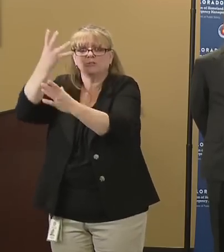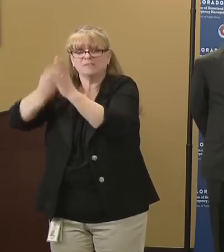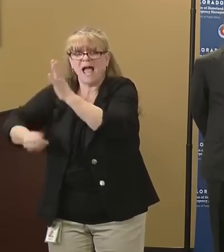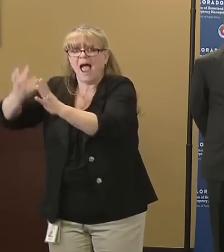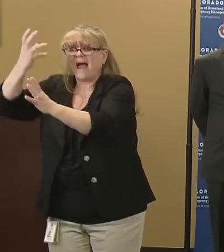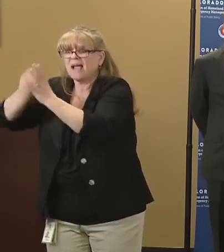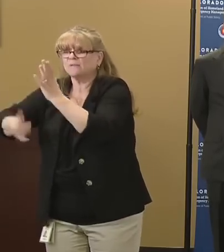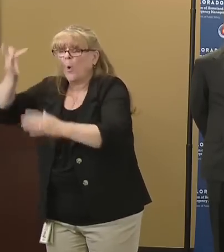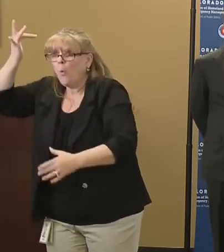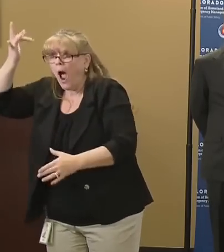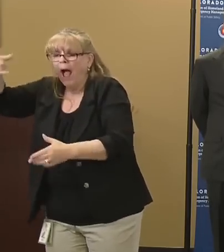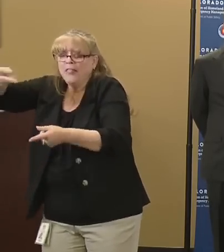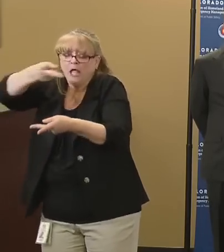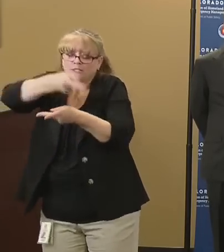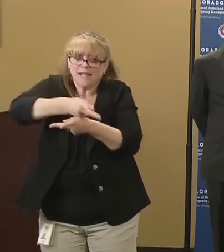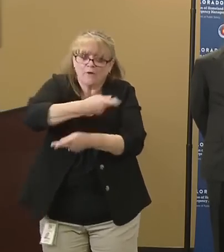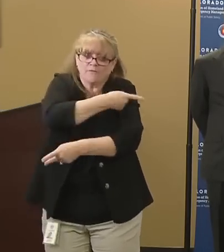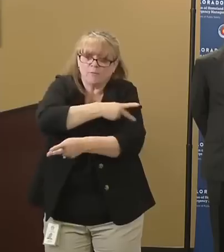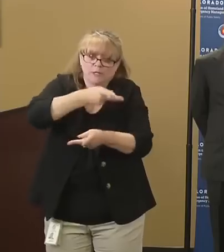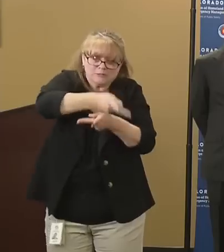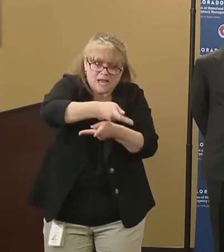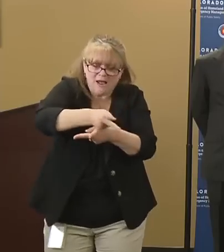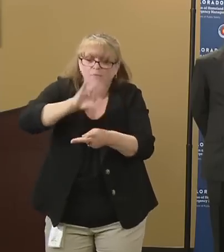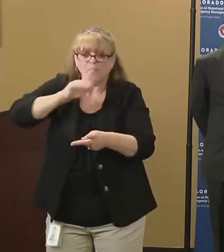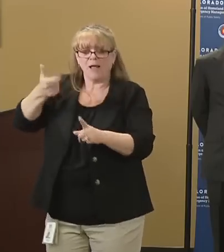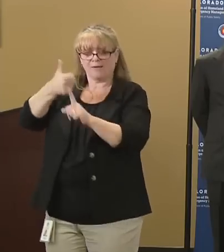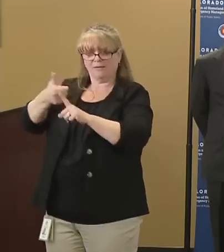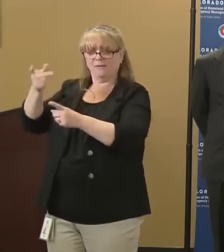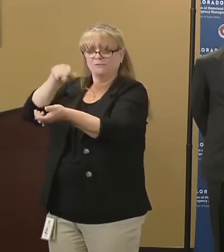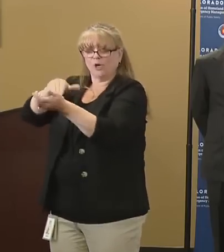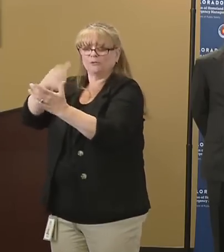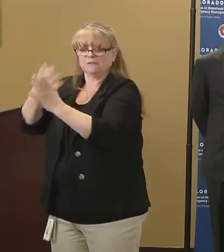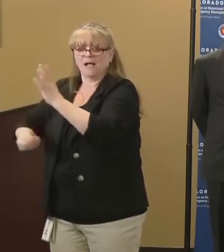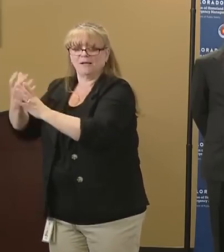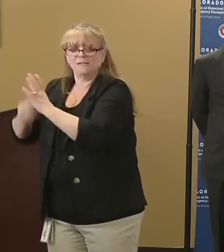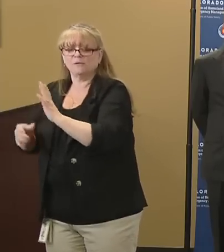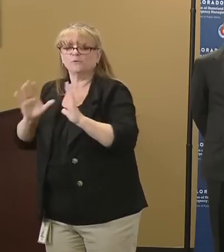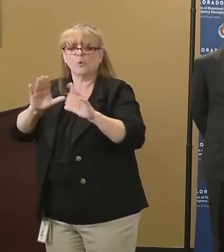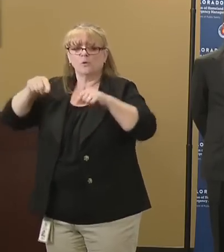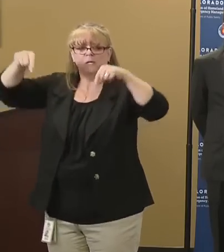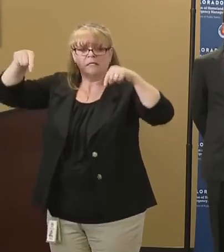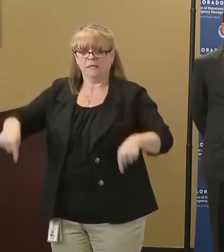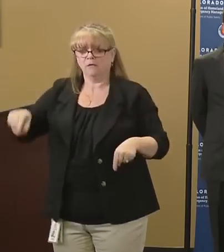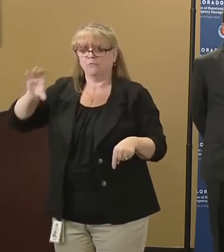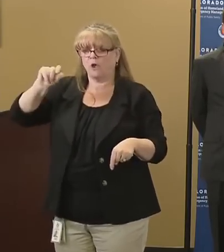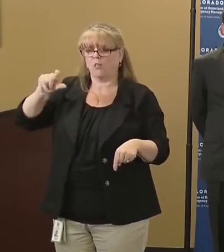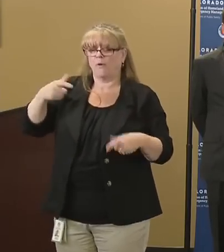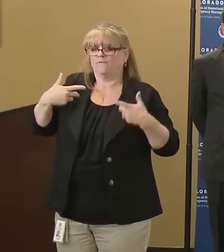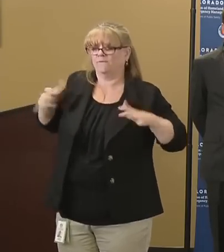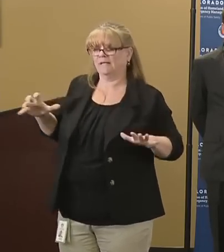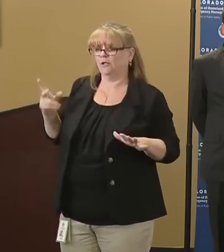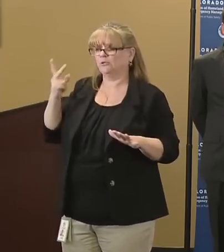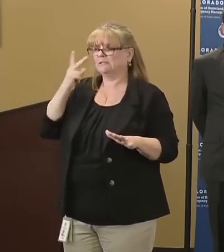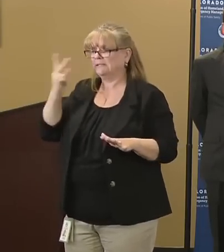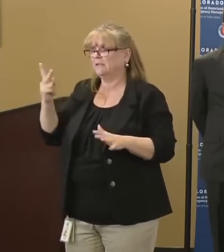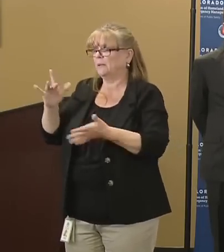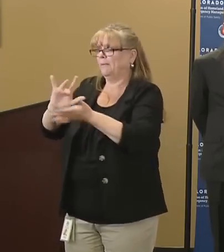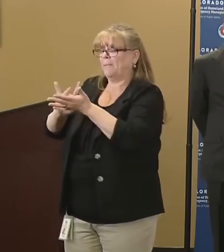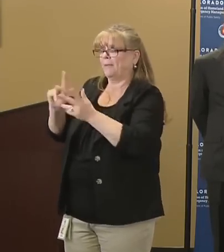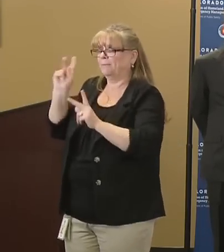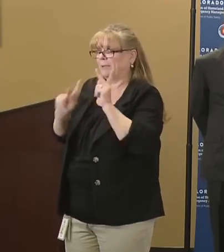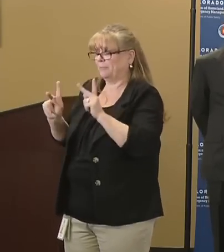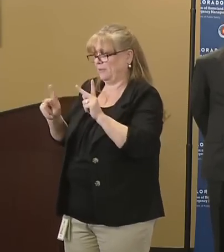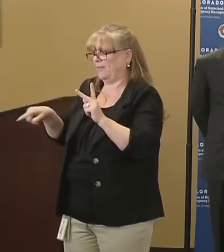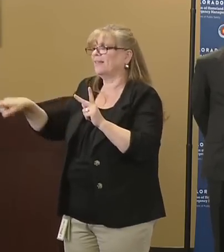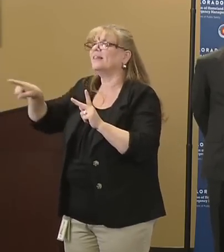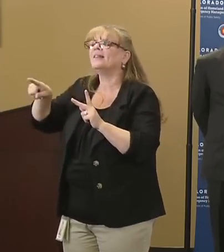patients. In Colorado, we are unfortunately starting to see healthcare professionals test positive for the